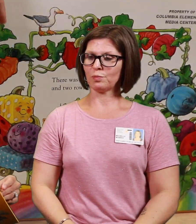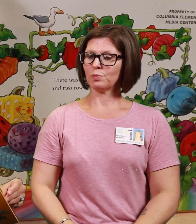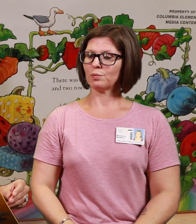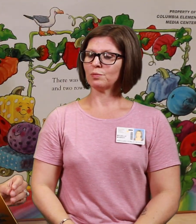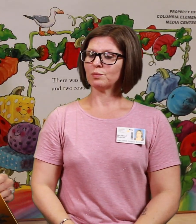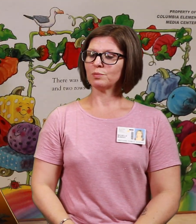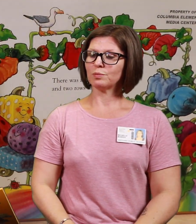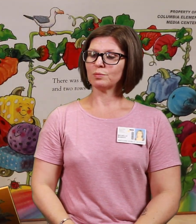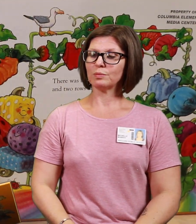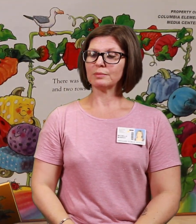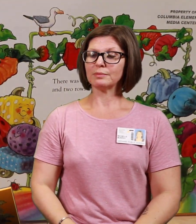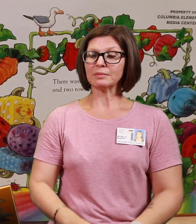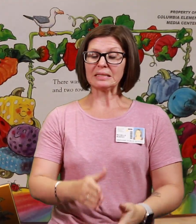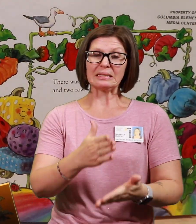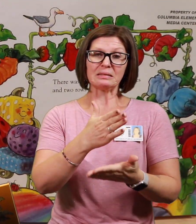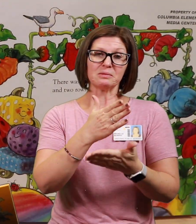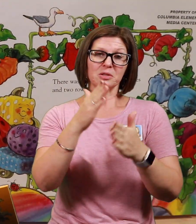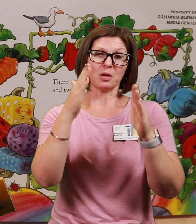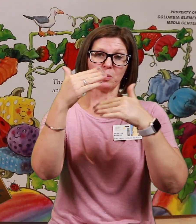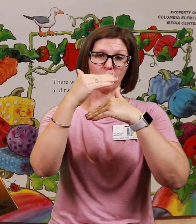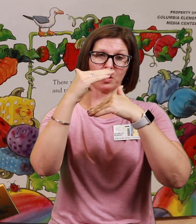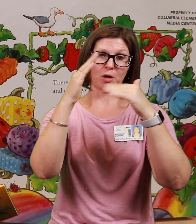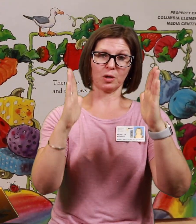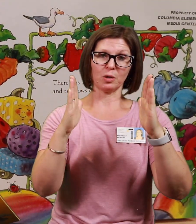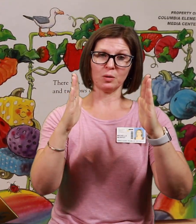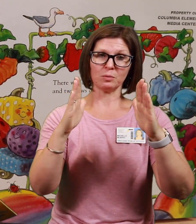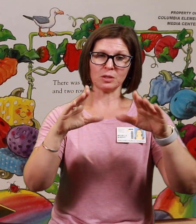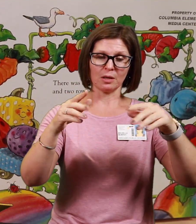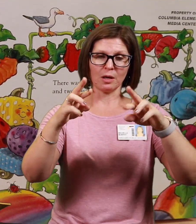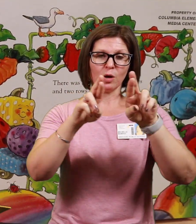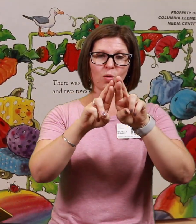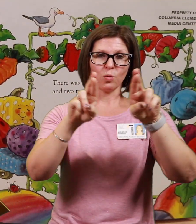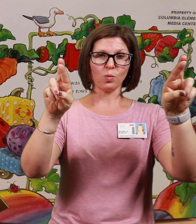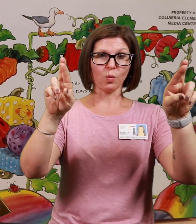But some were cubes and some